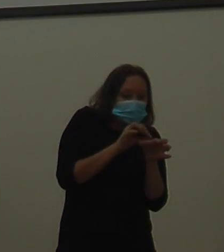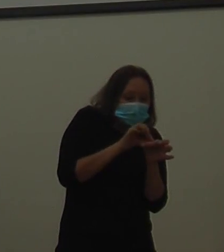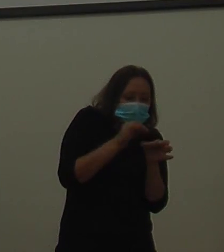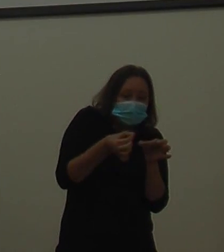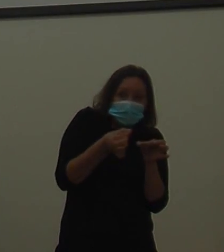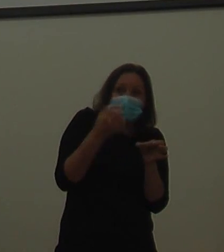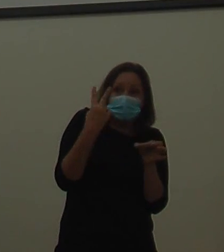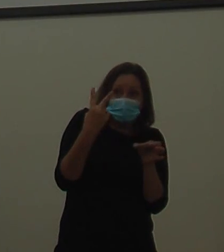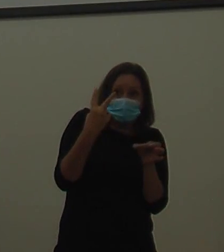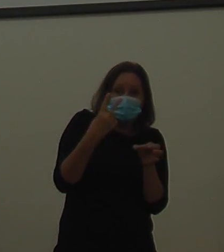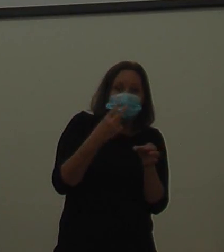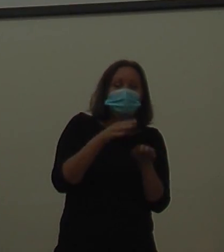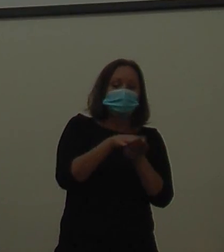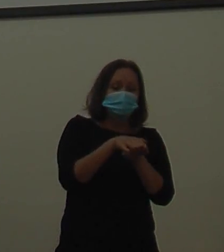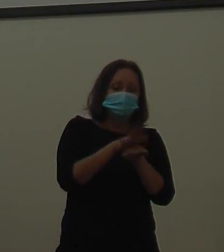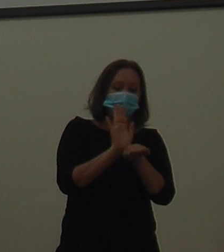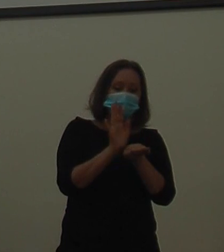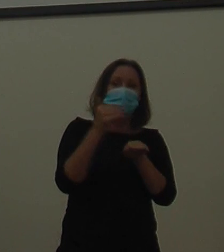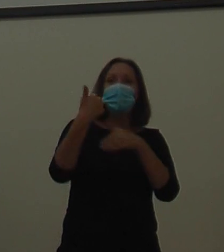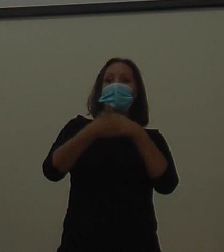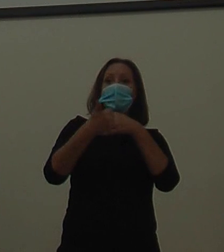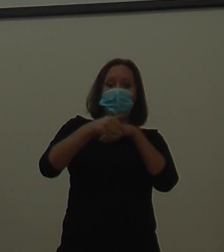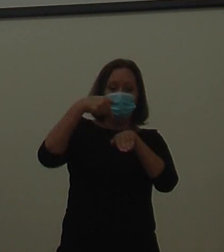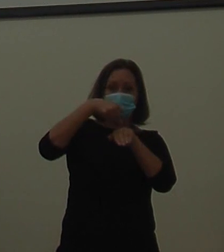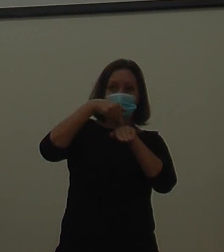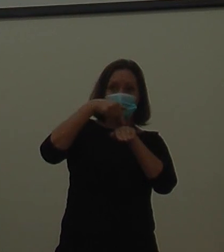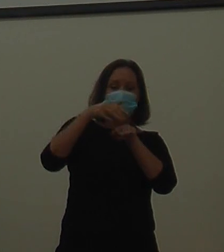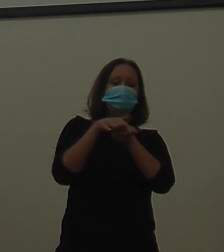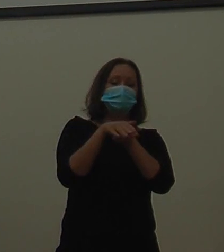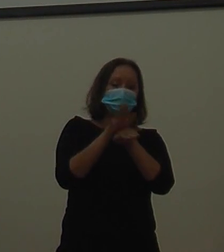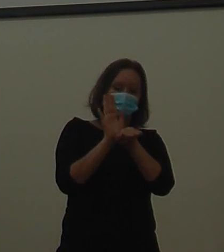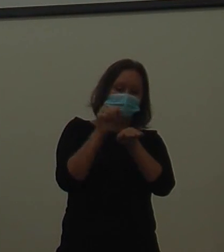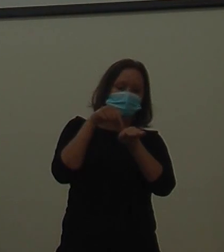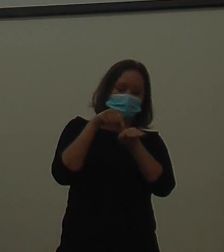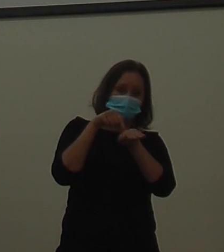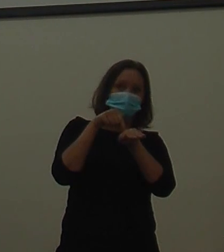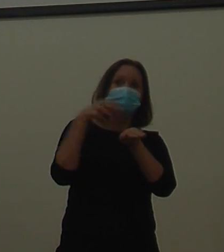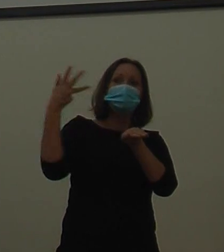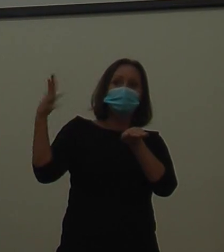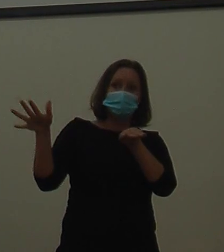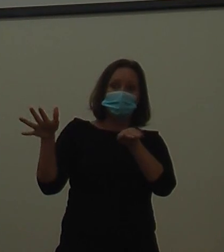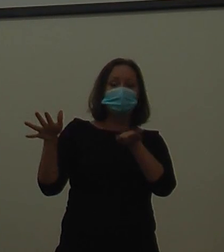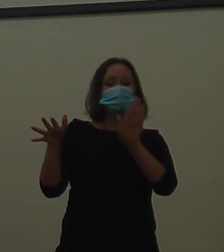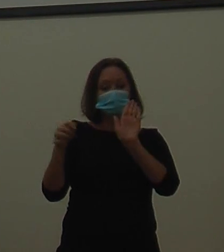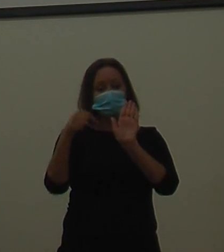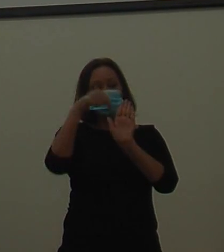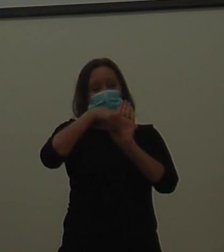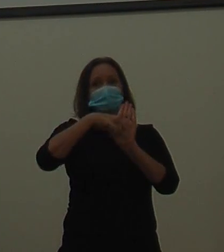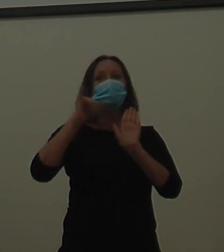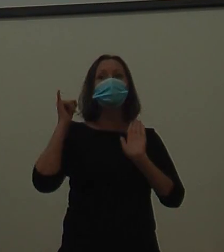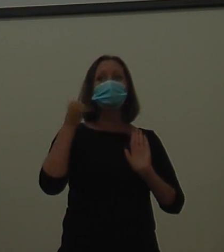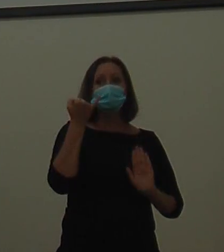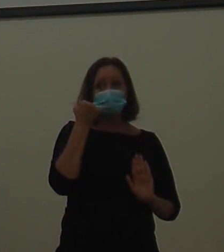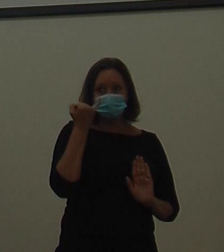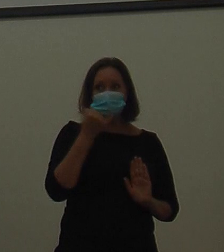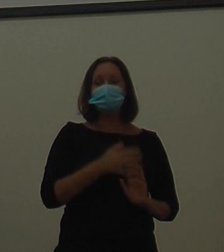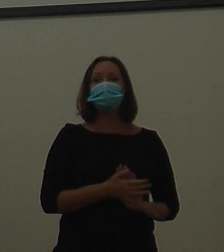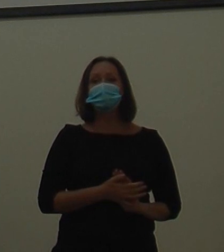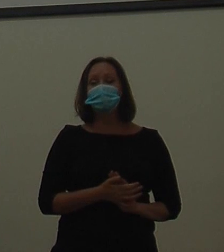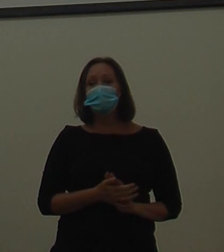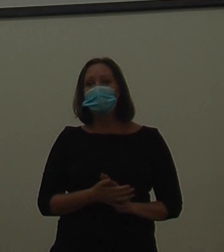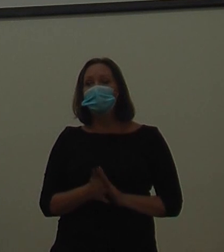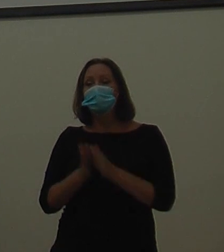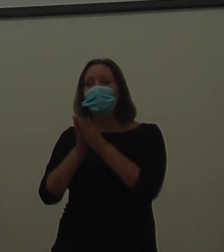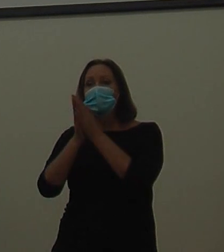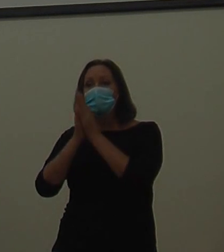then there's a bottom layer you peel off for the fruit of the vine. So you peel off the top layer, we'll all take the bread together, and then there'll be another prayer, and then